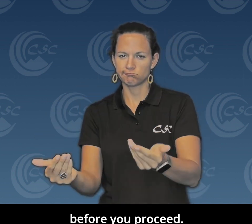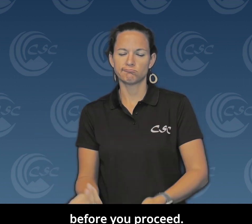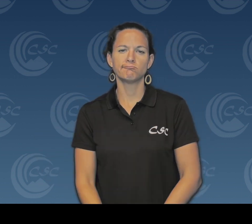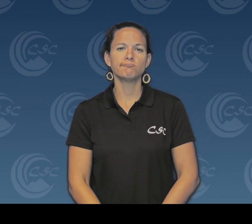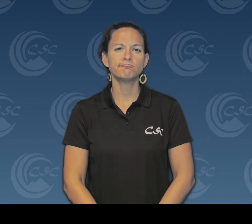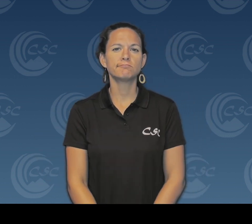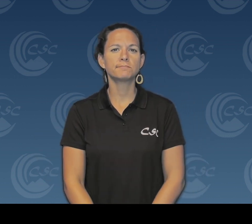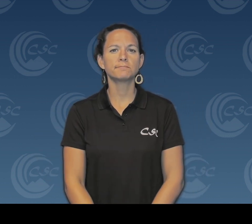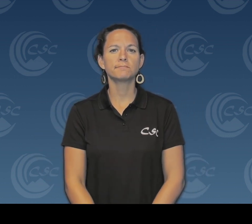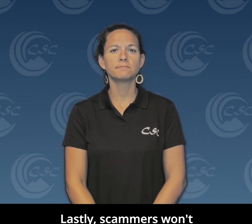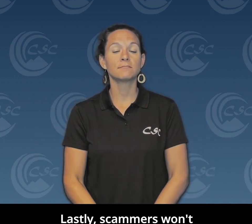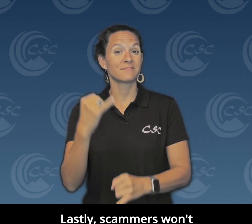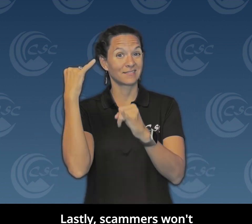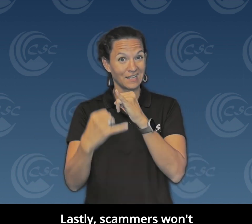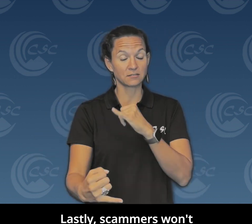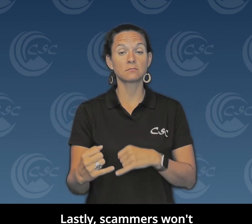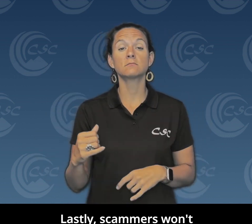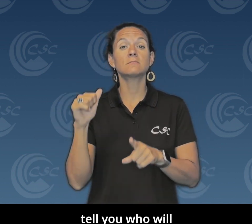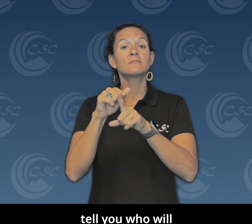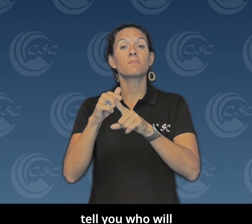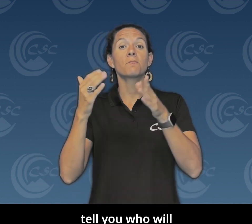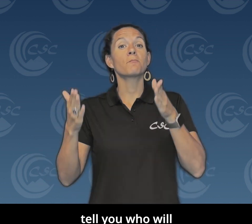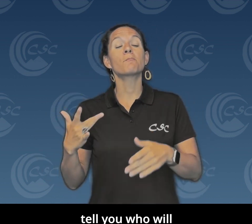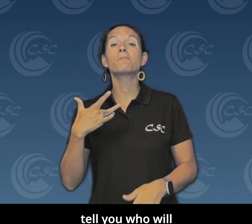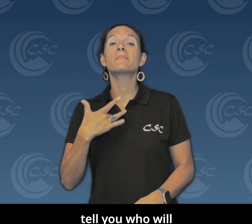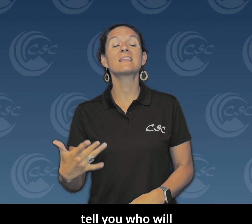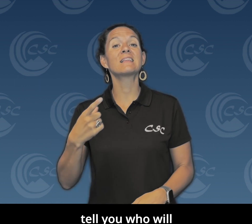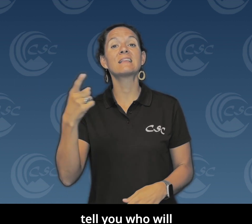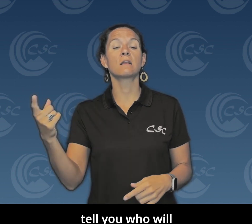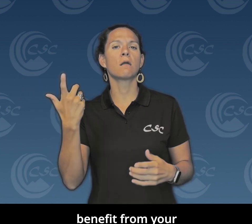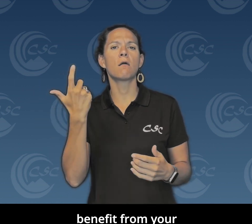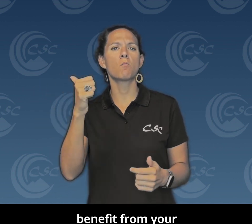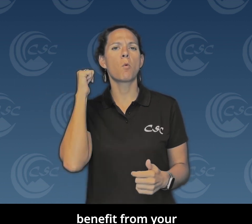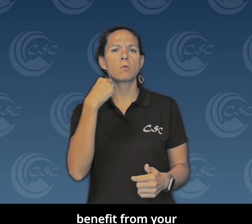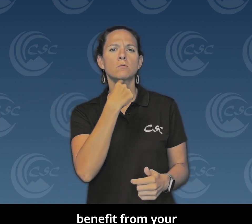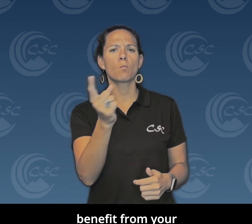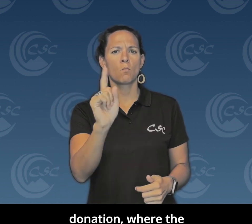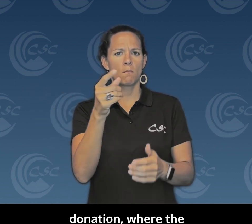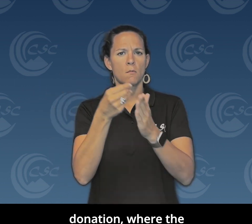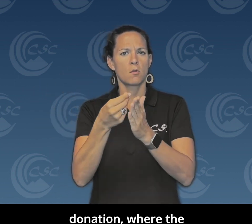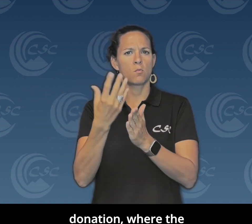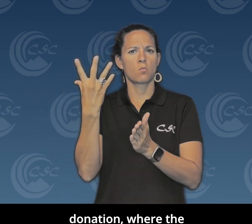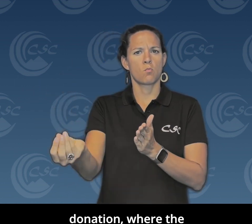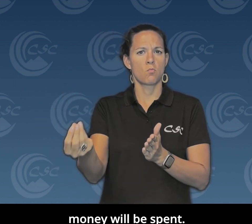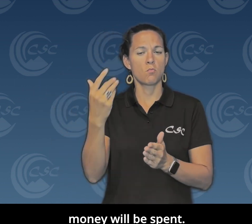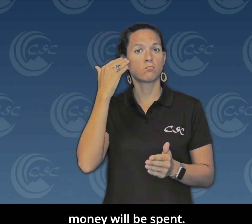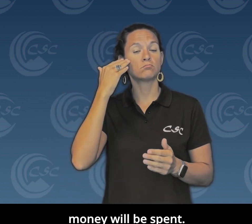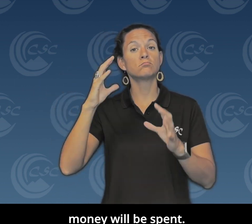proceed. Lastly, scammers won't tell you who will benefit from your donation, where the money will be spent.